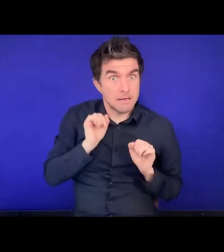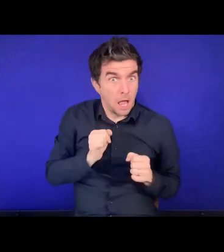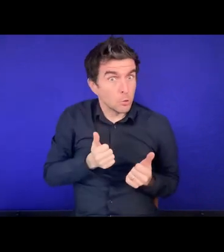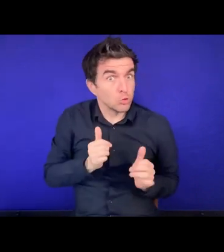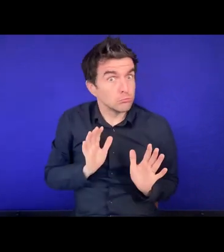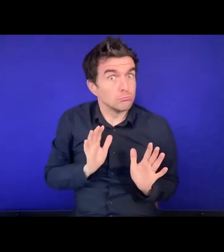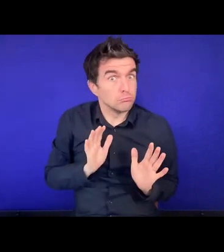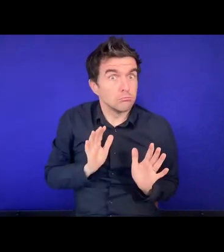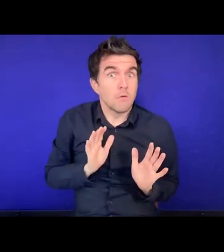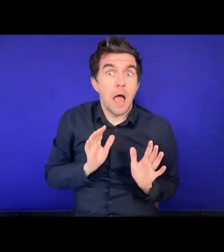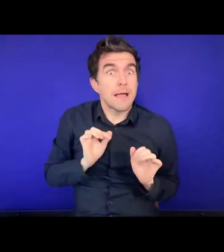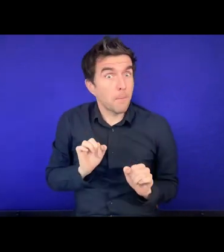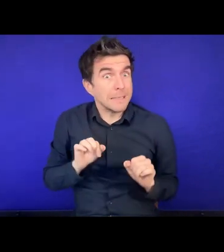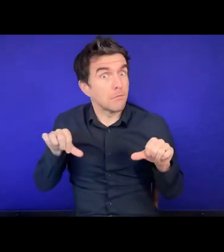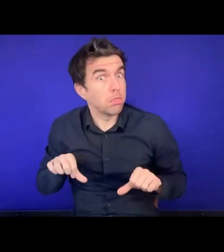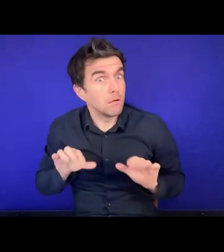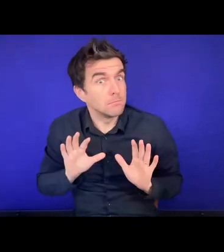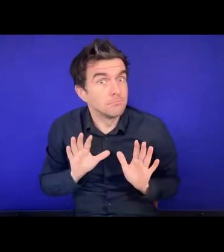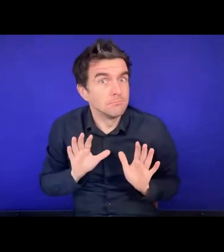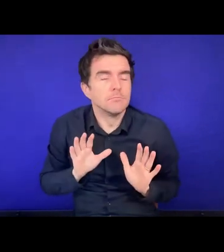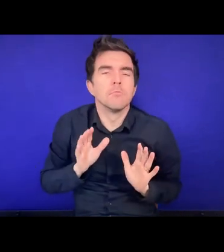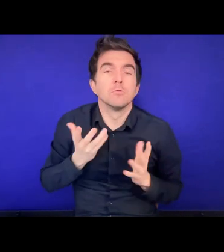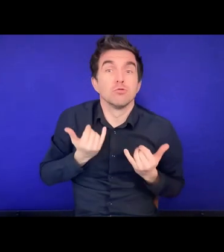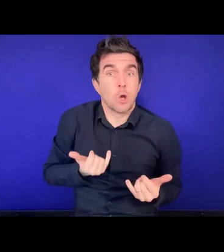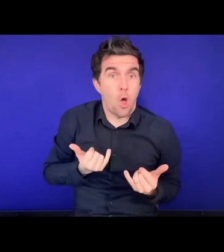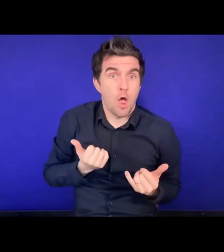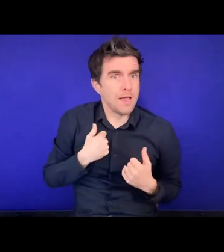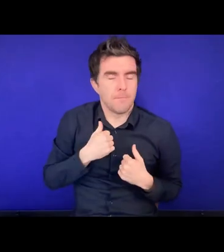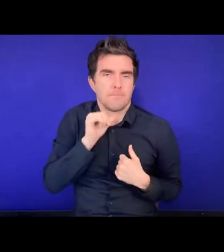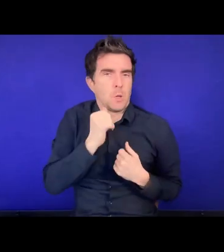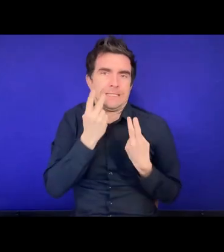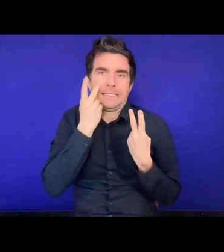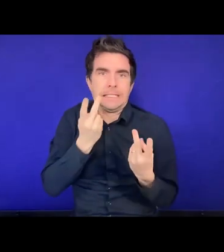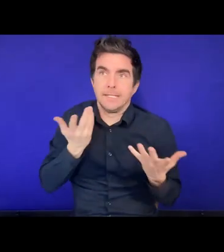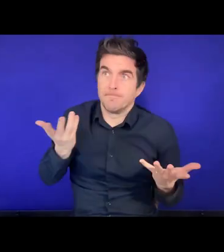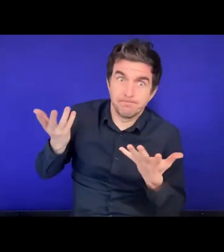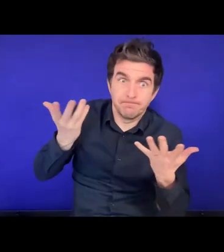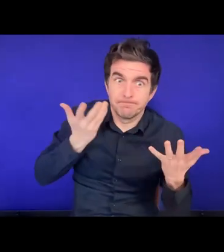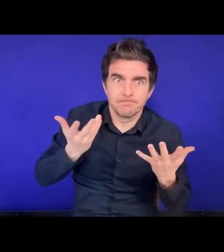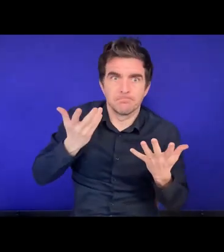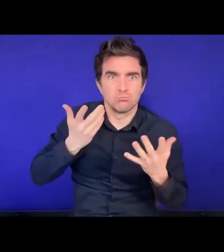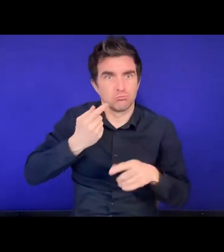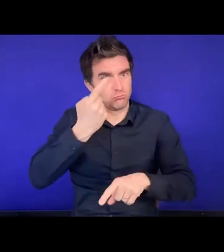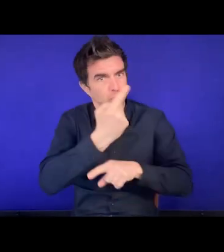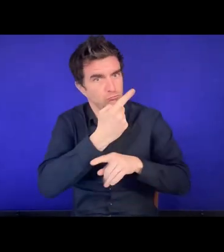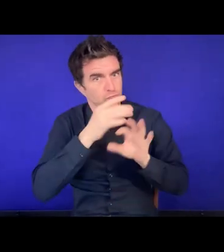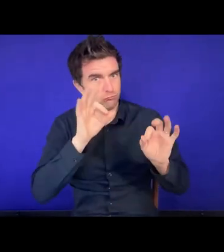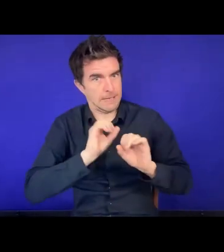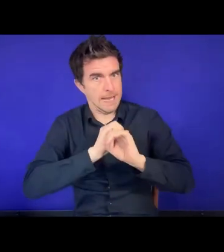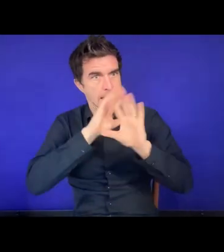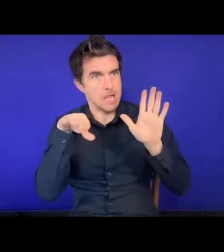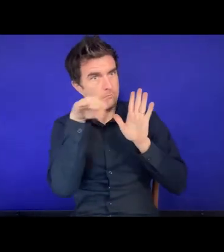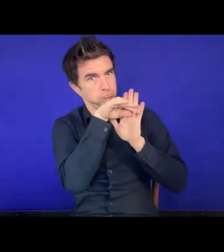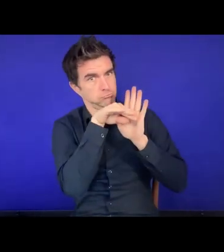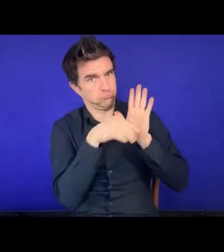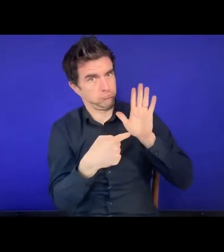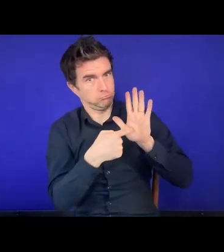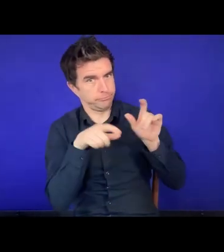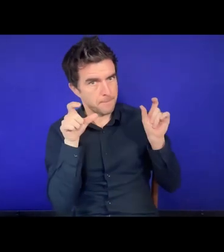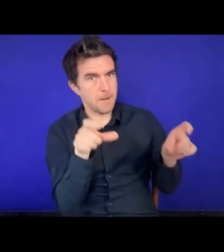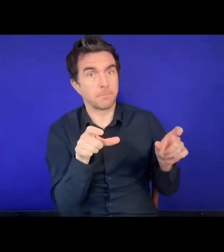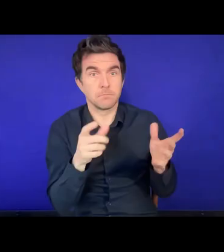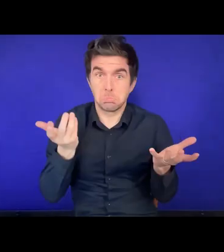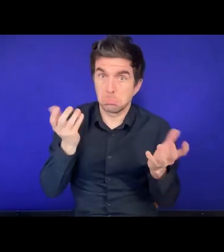not seeing these ethics standards put into place in order to give guidance for how AI is being